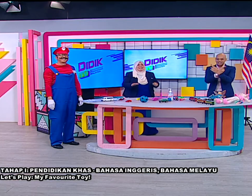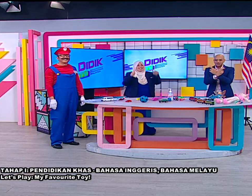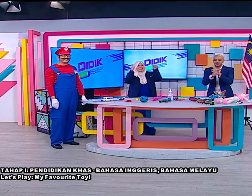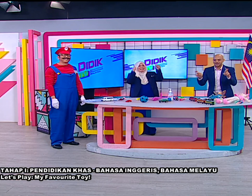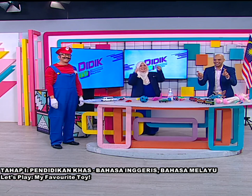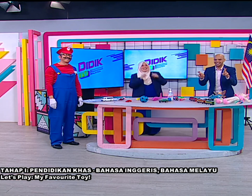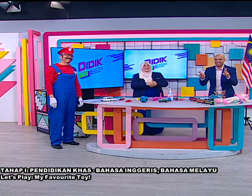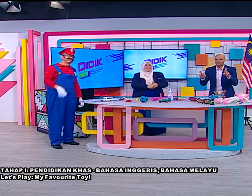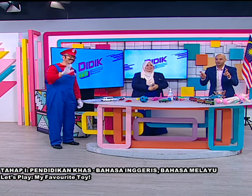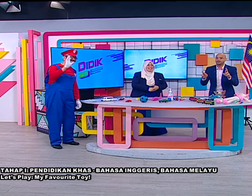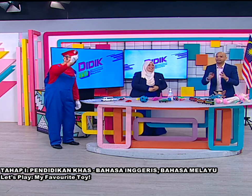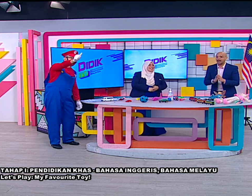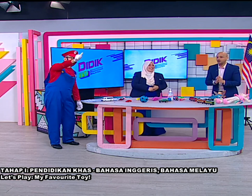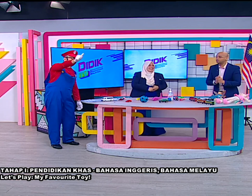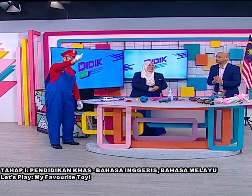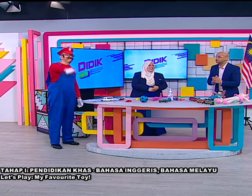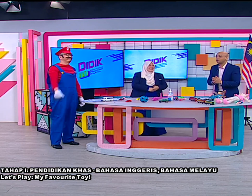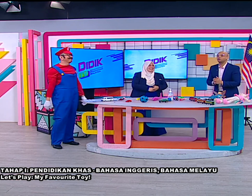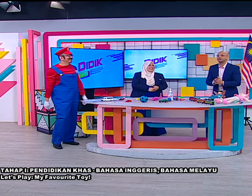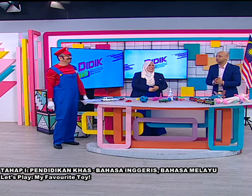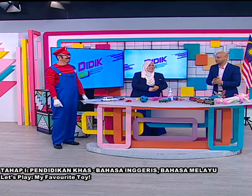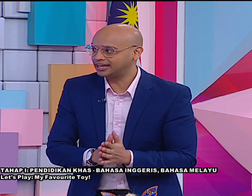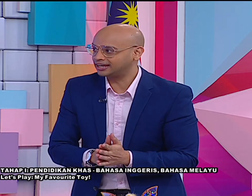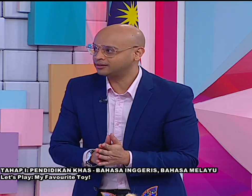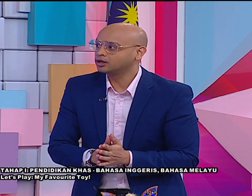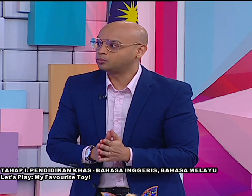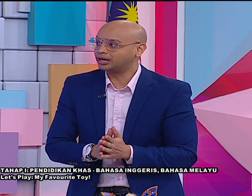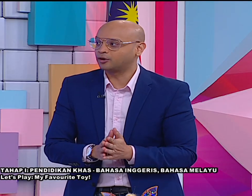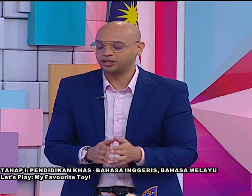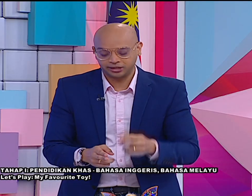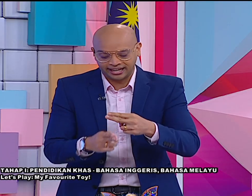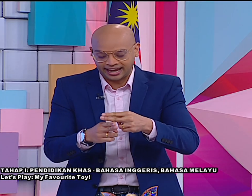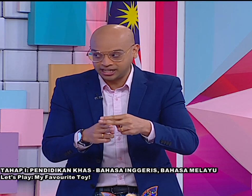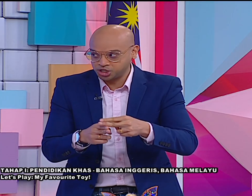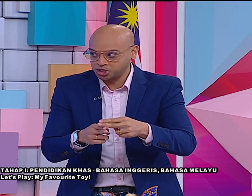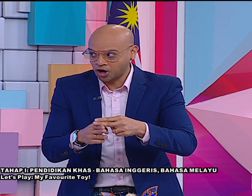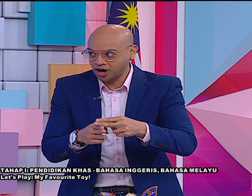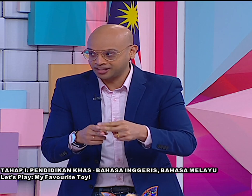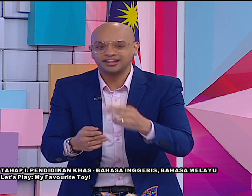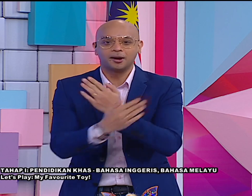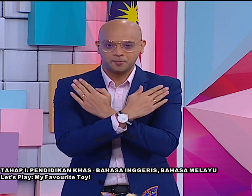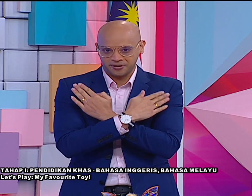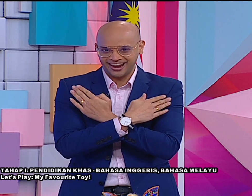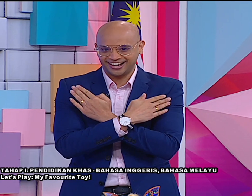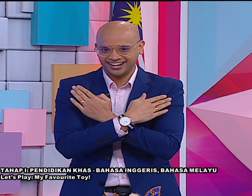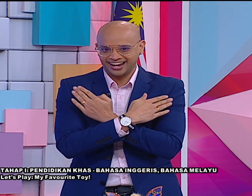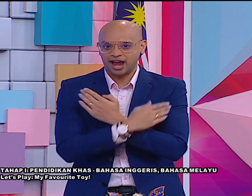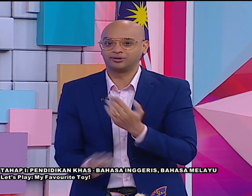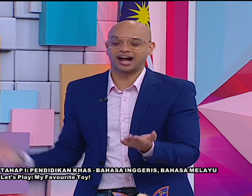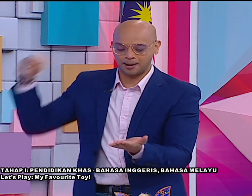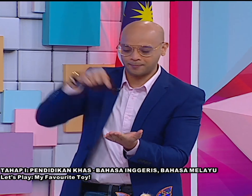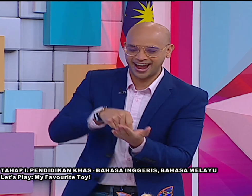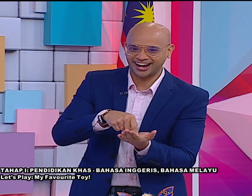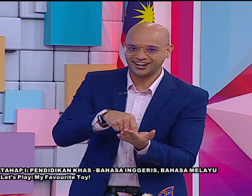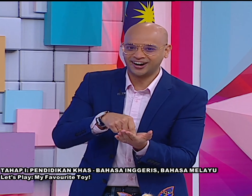Yes, are you ready? Now, before we begin, we are going to take a short break and